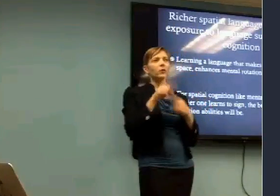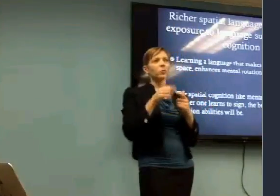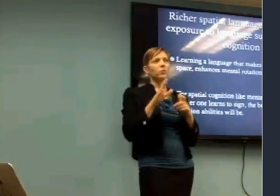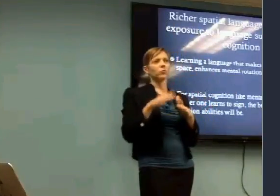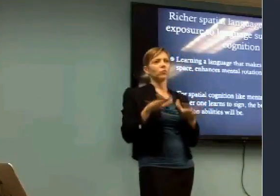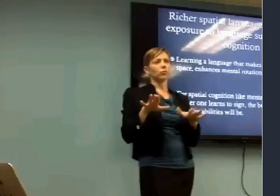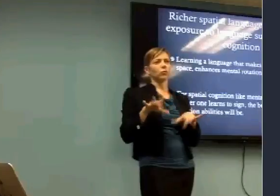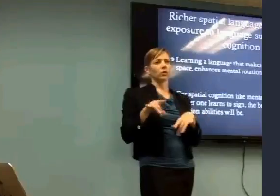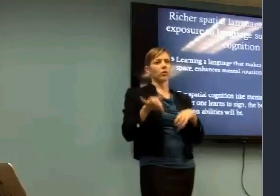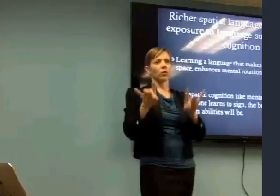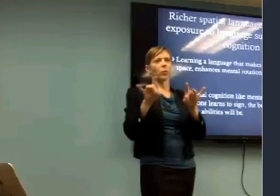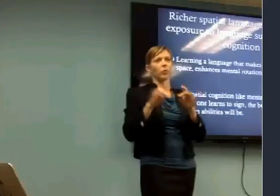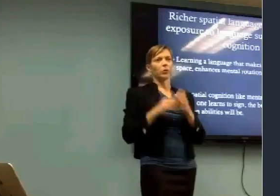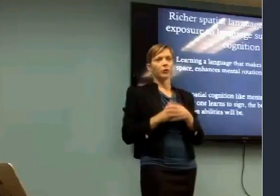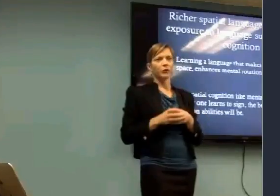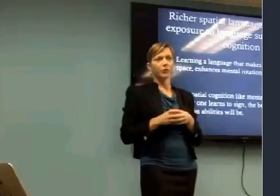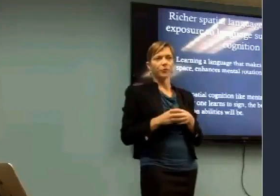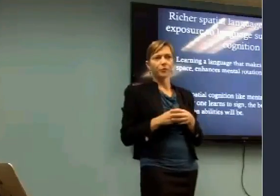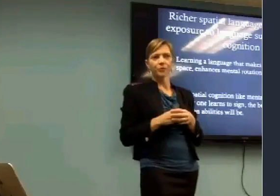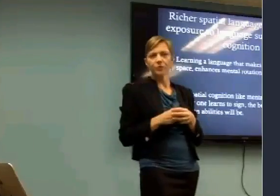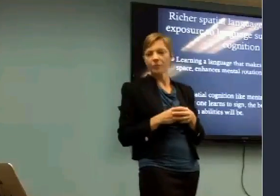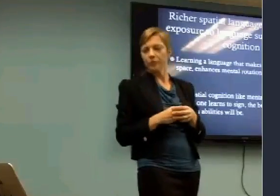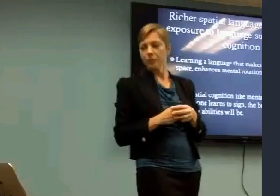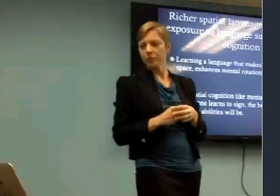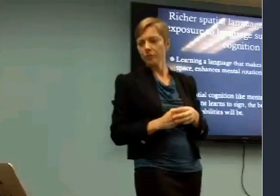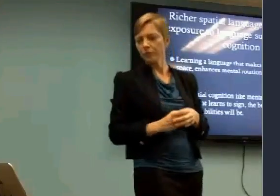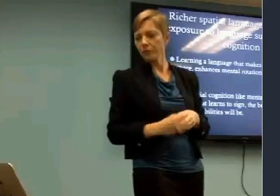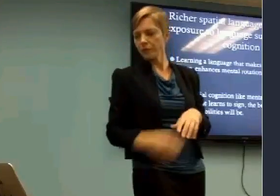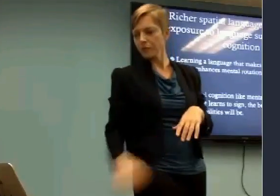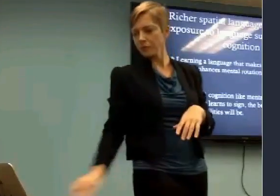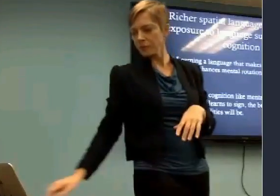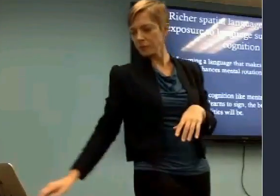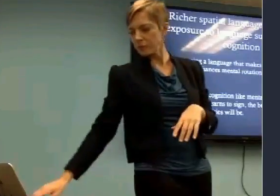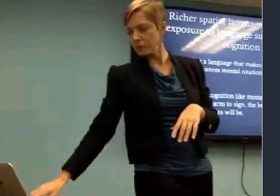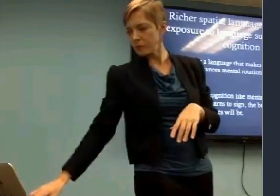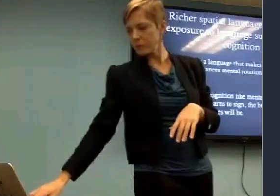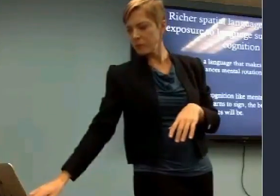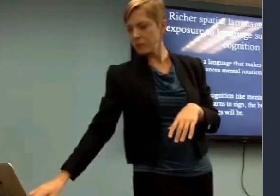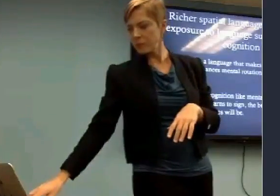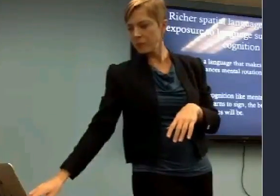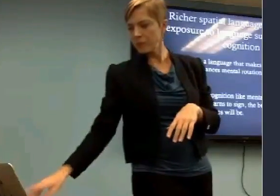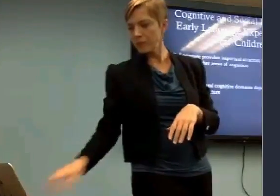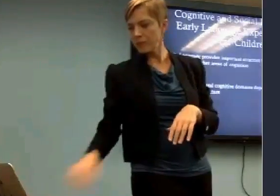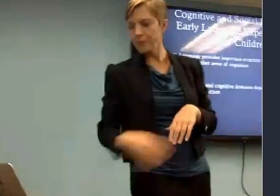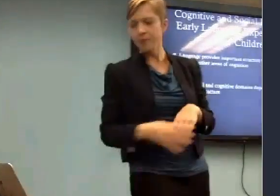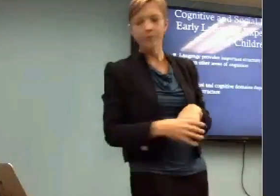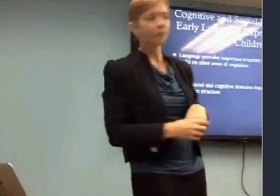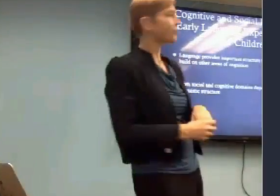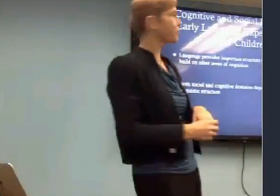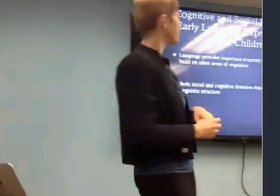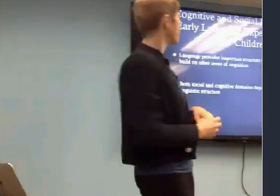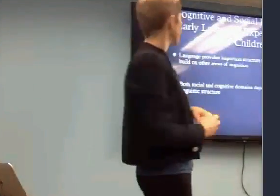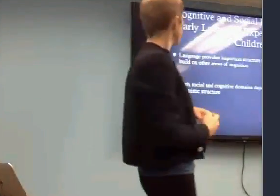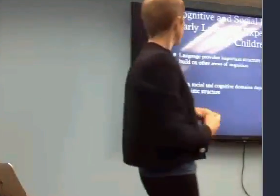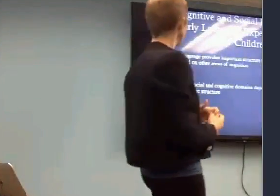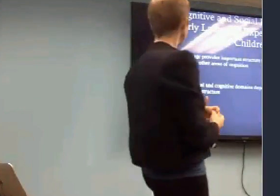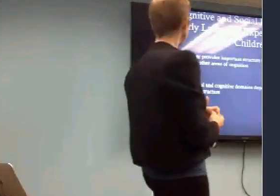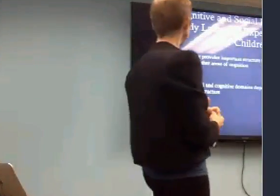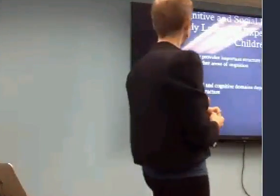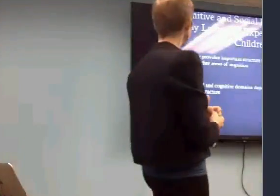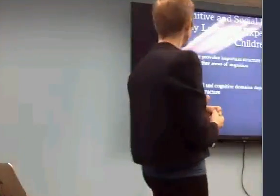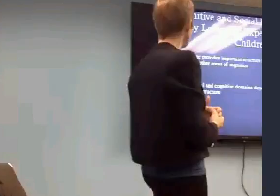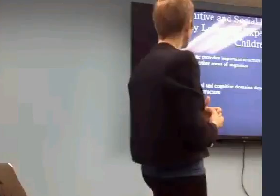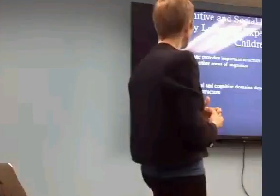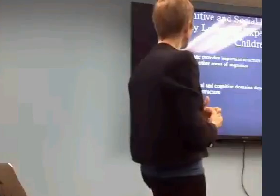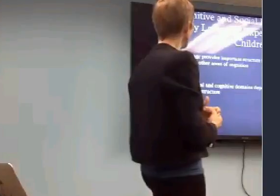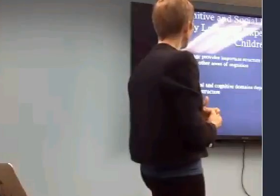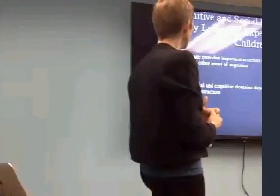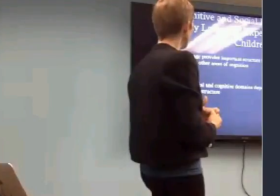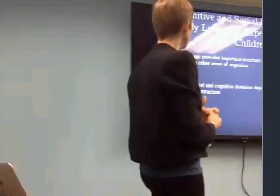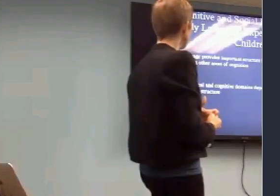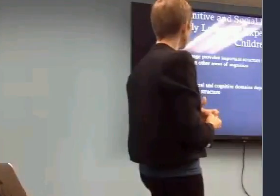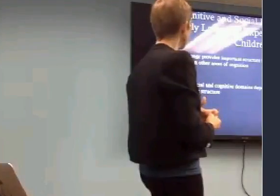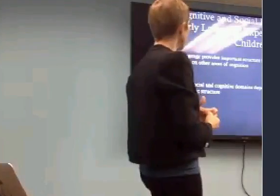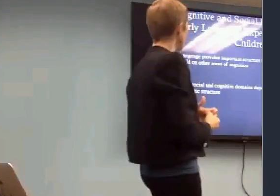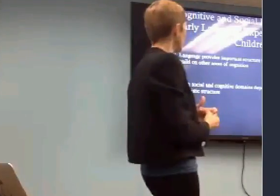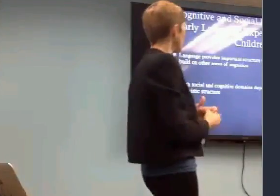itself and the age of when the child acquires language supports spatial cognition.